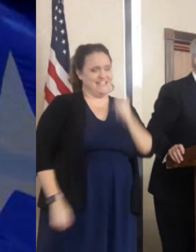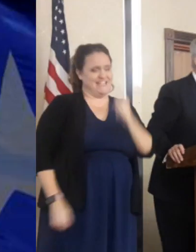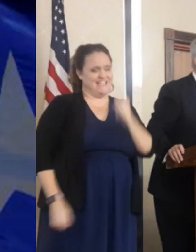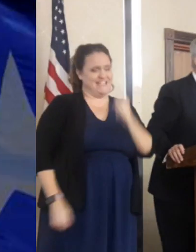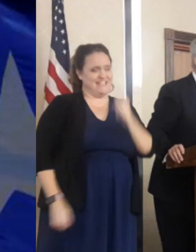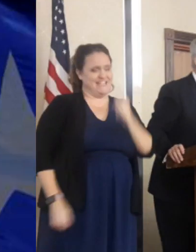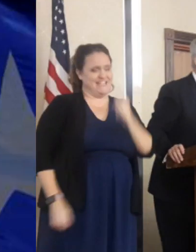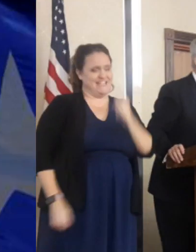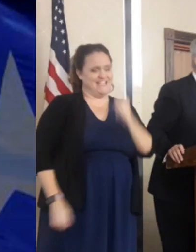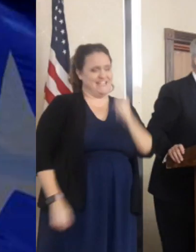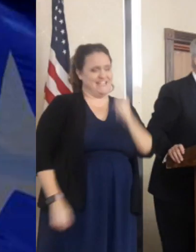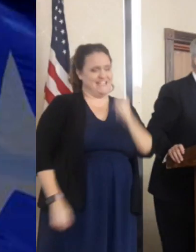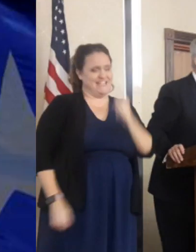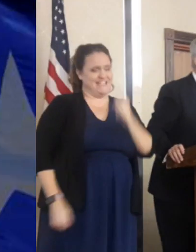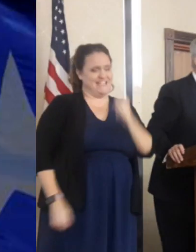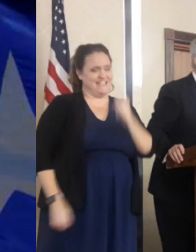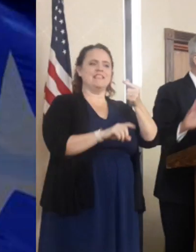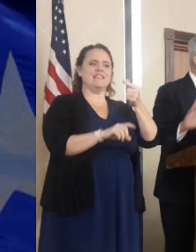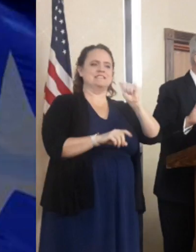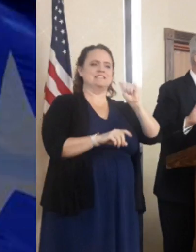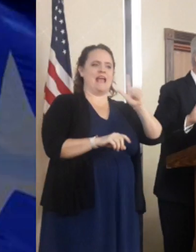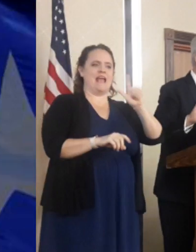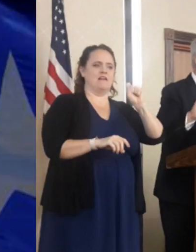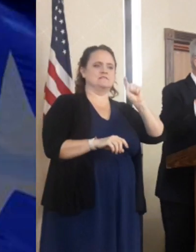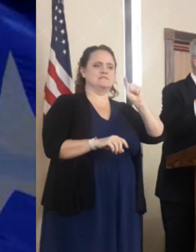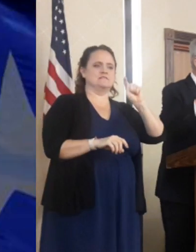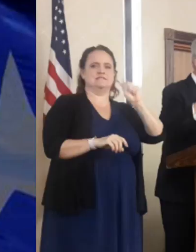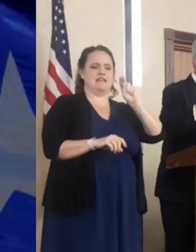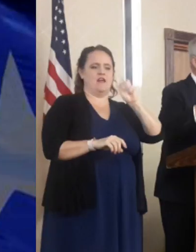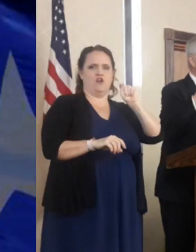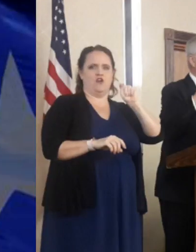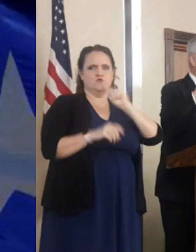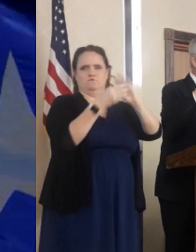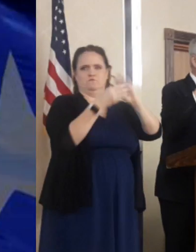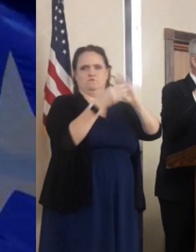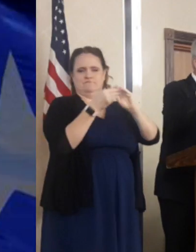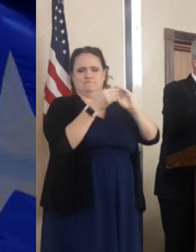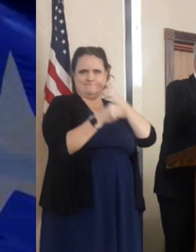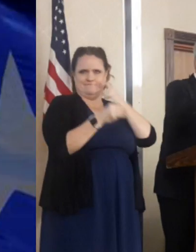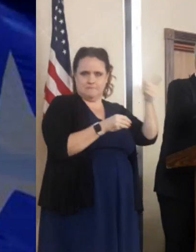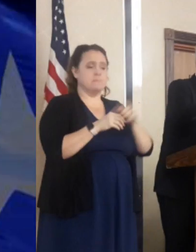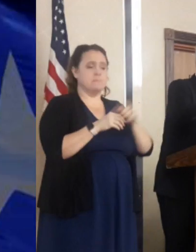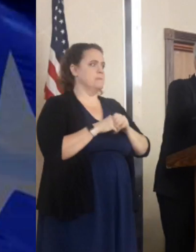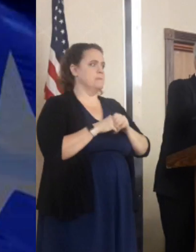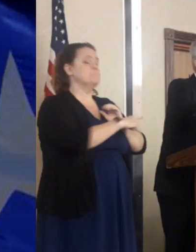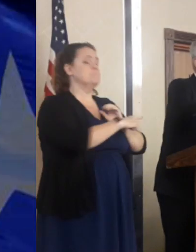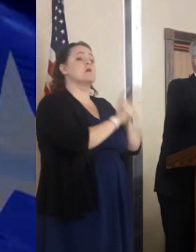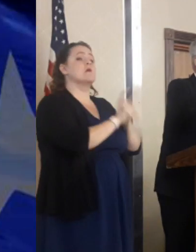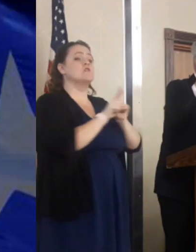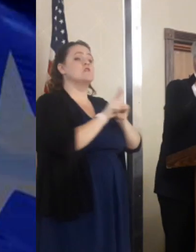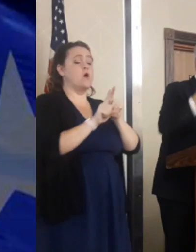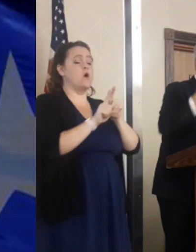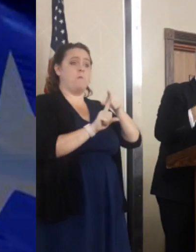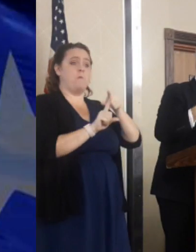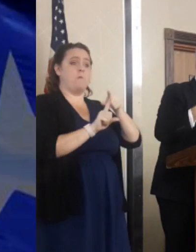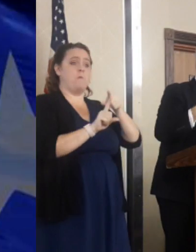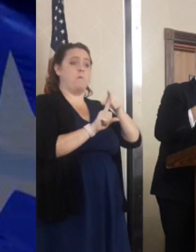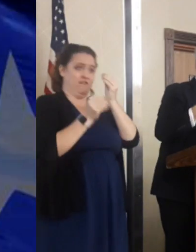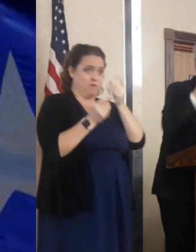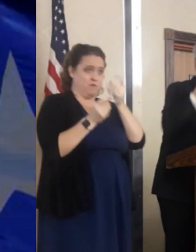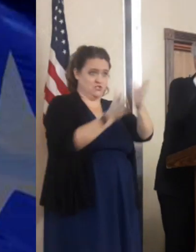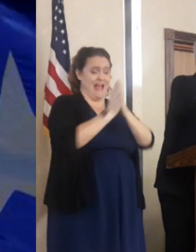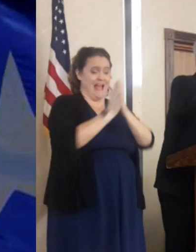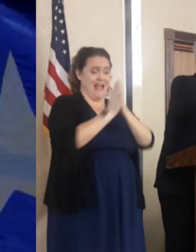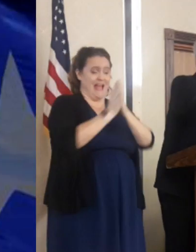Parliamentary inquiry. But also, a point of information is you asking me for information, not